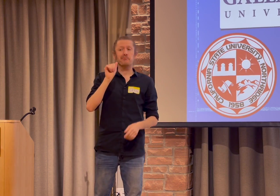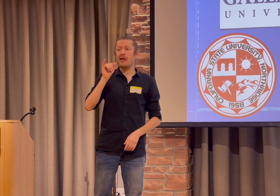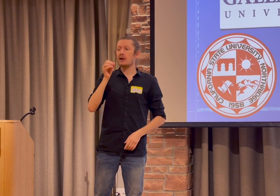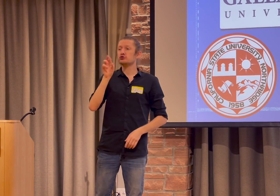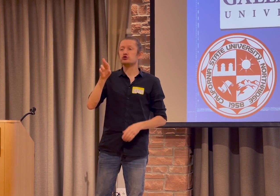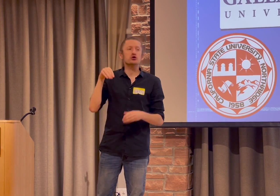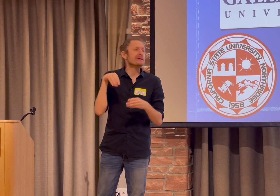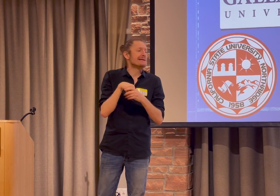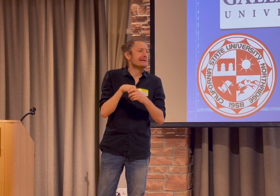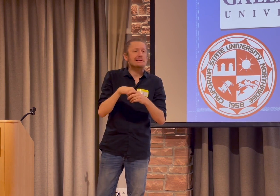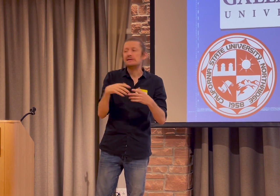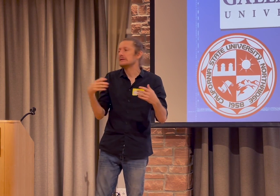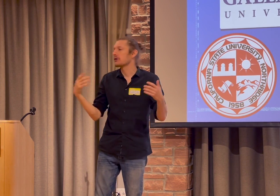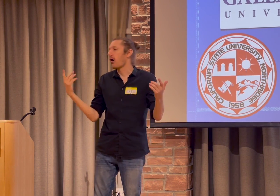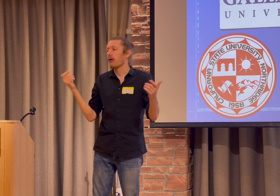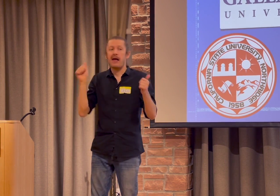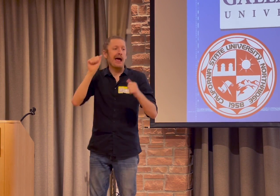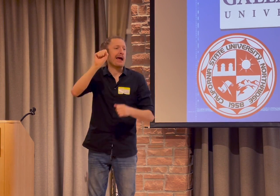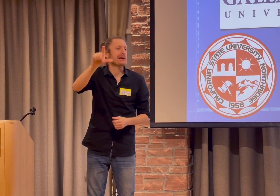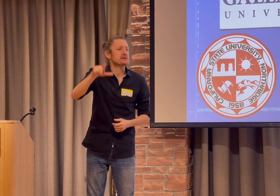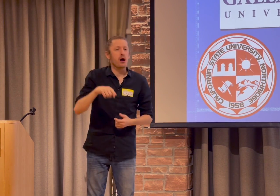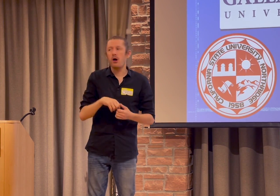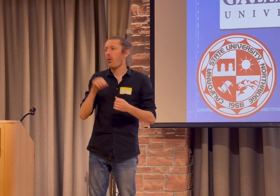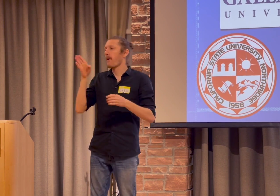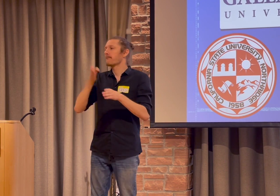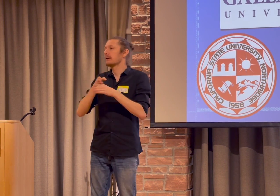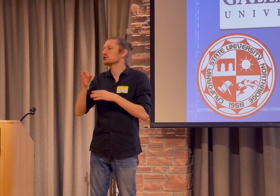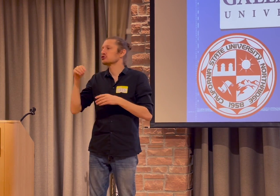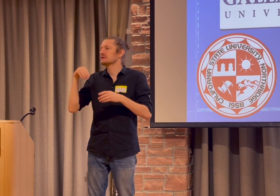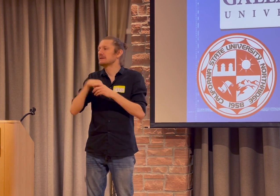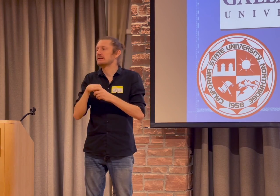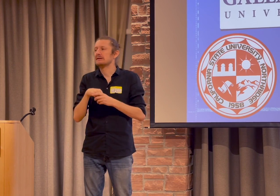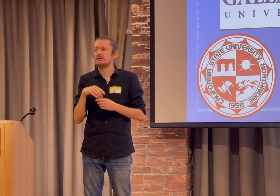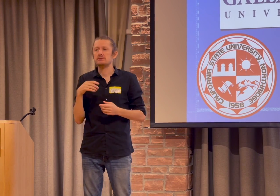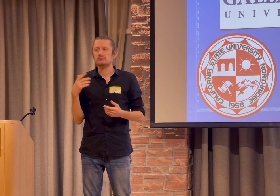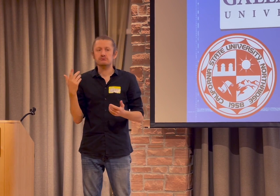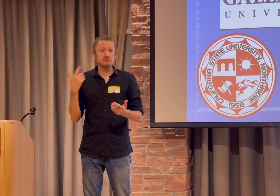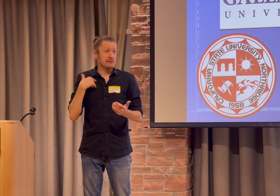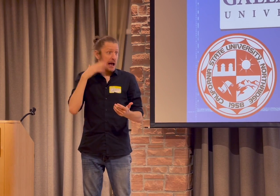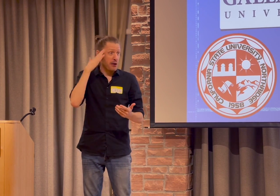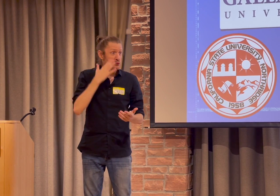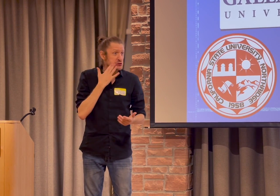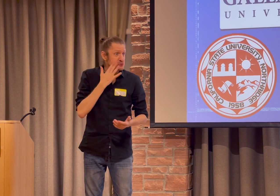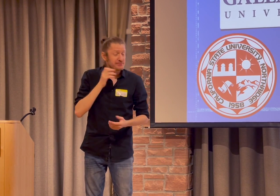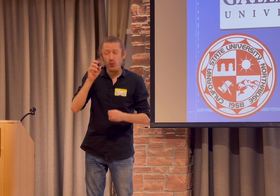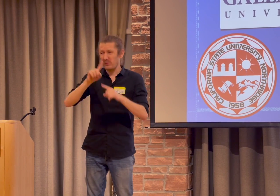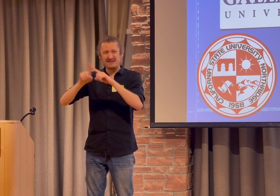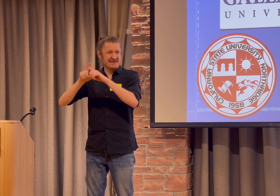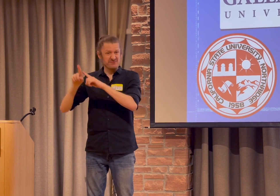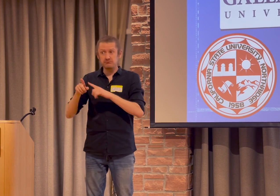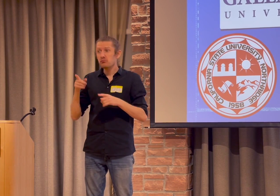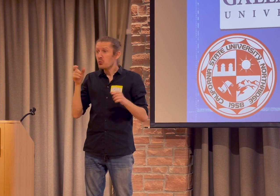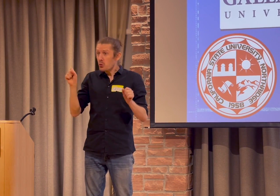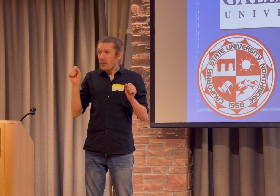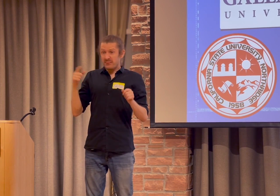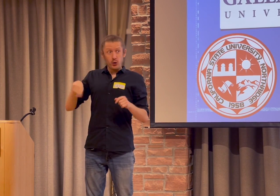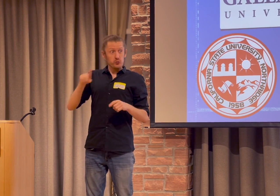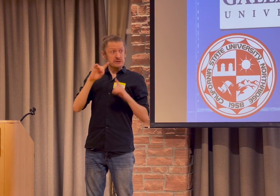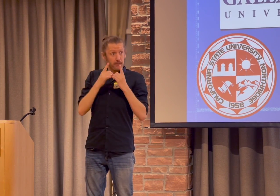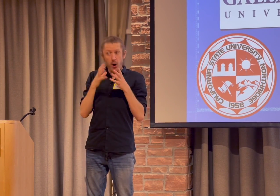or deaf-specific departments. Maybe they have majors in ASL, majors in cued speech.